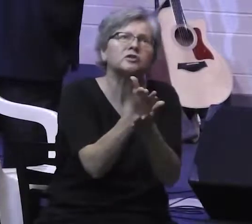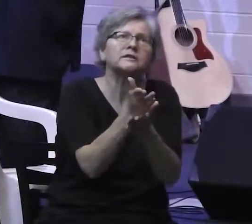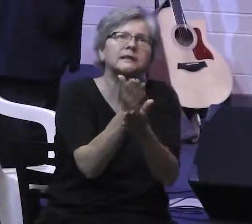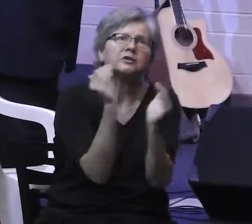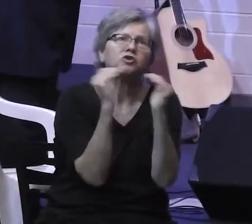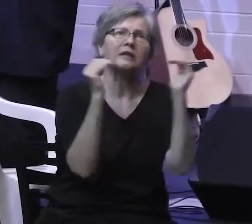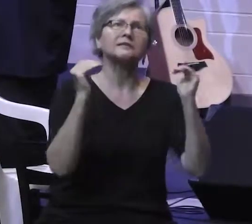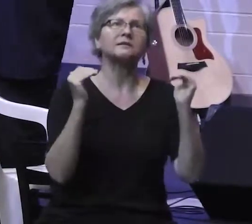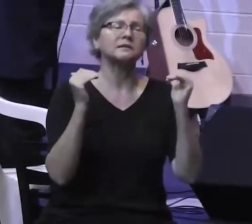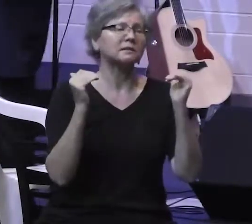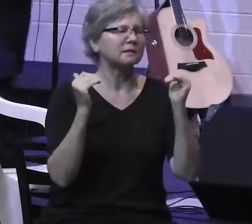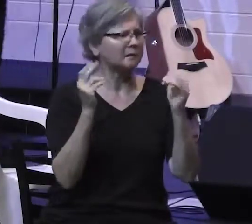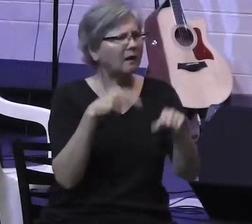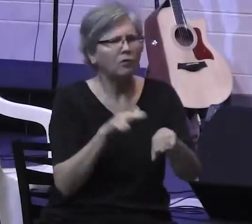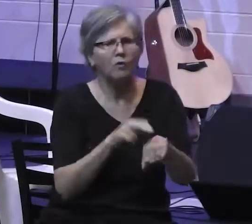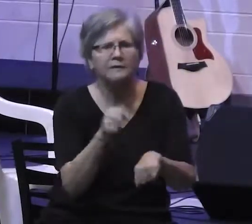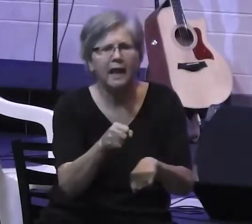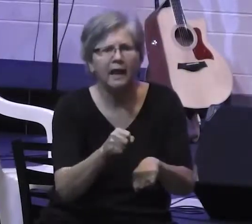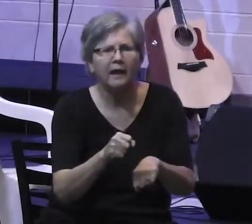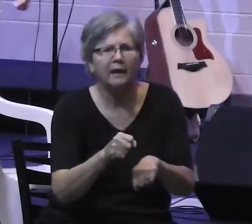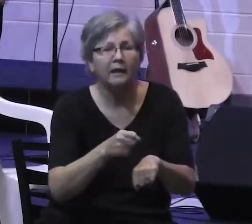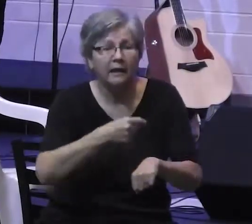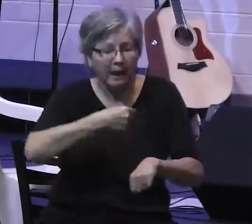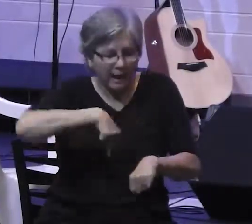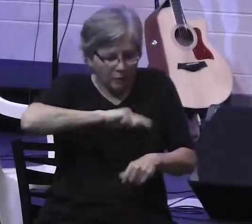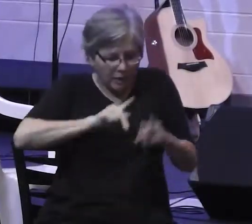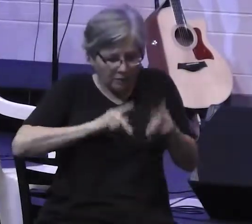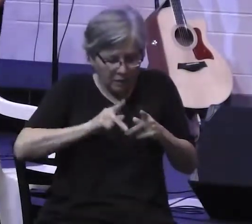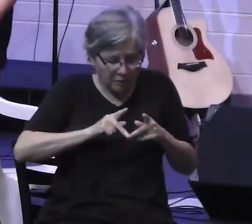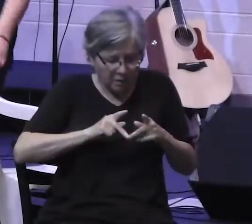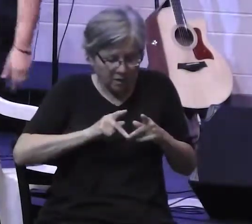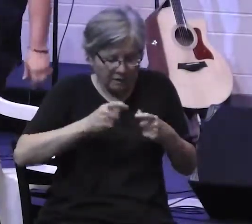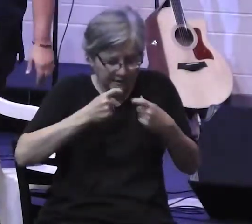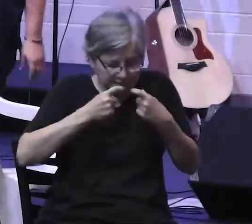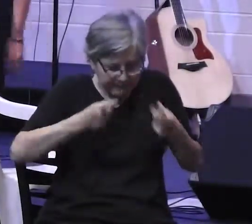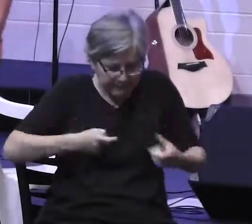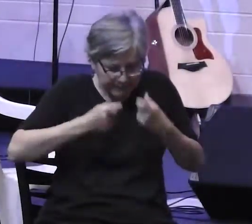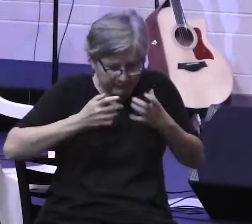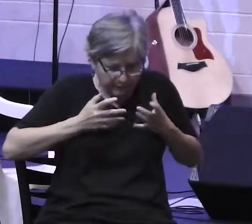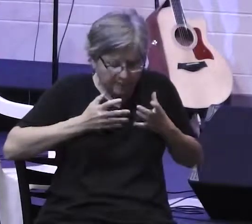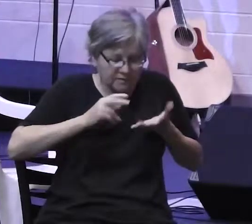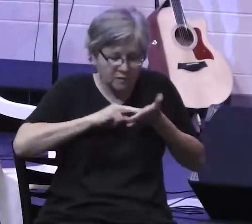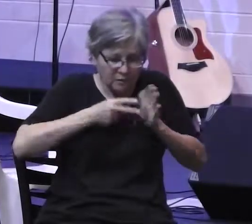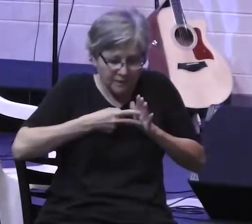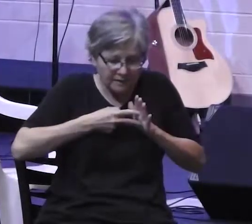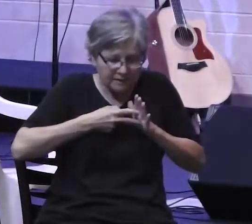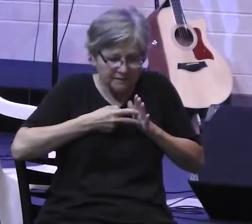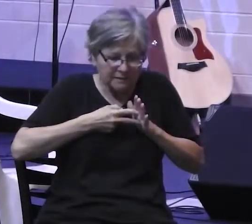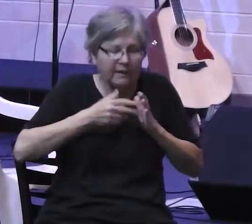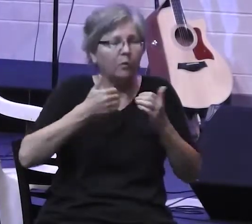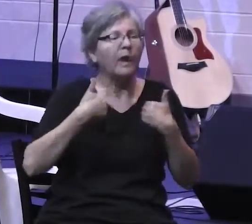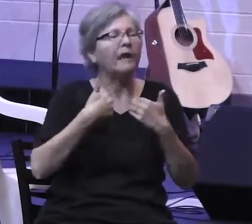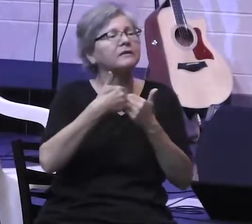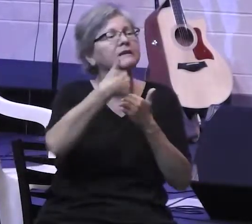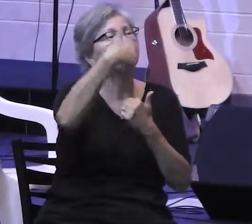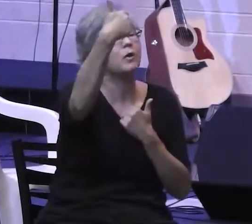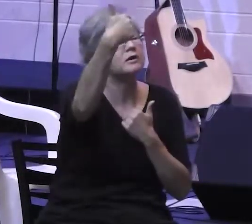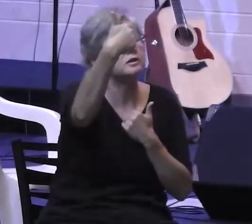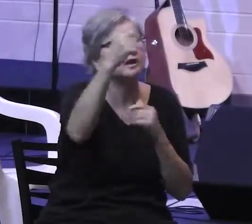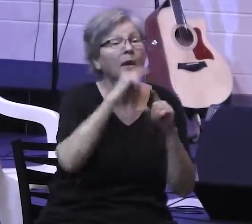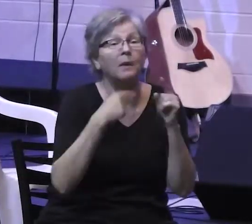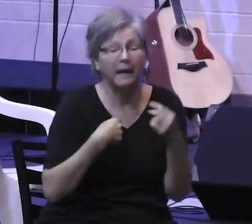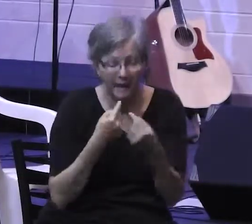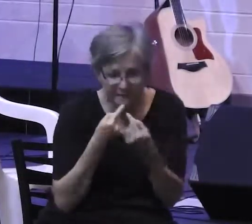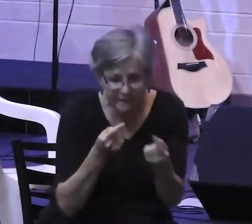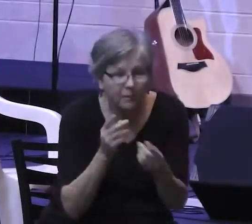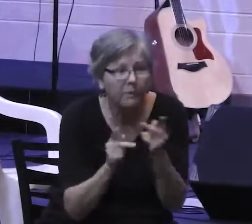is. But because we're sinful, there's a separation between us. And now as we minister and try to tell people, hey, listen, God